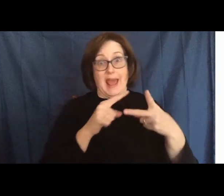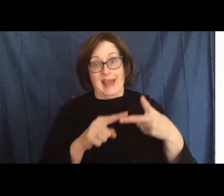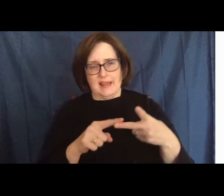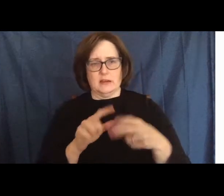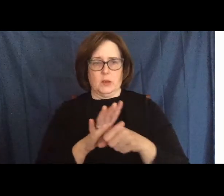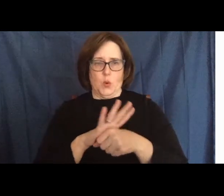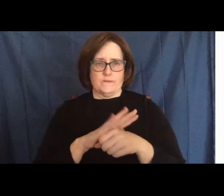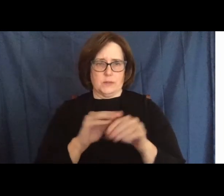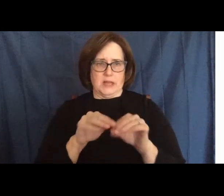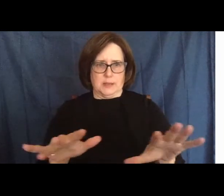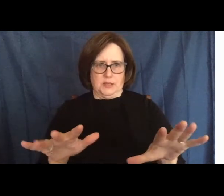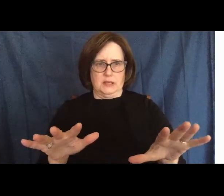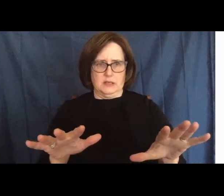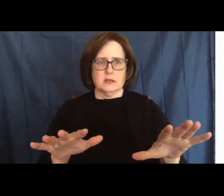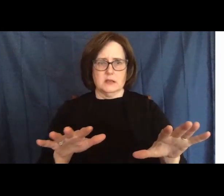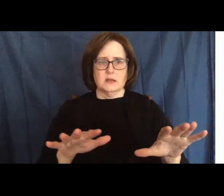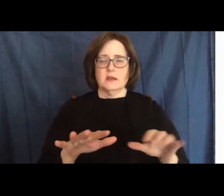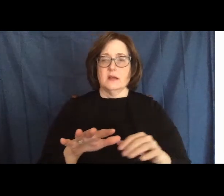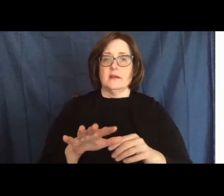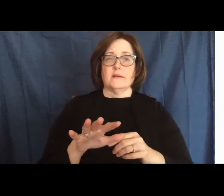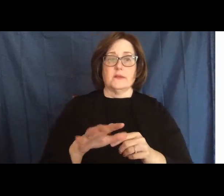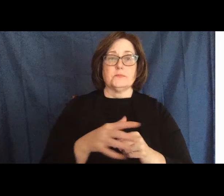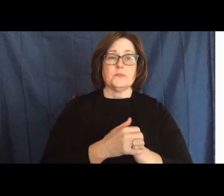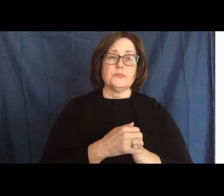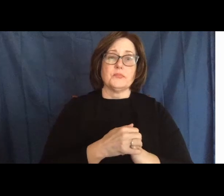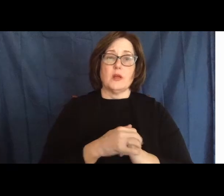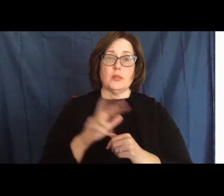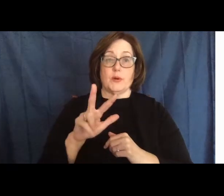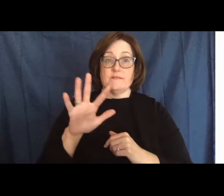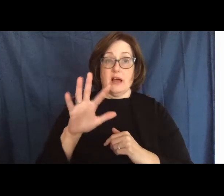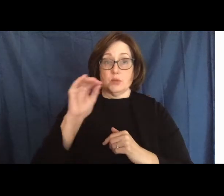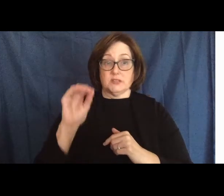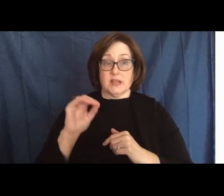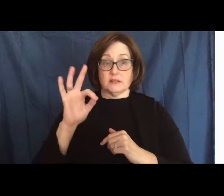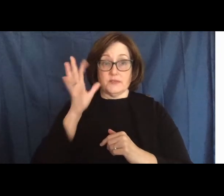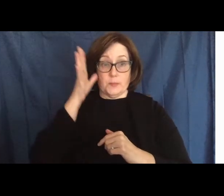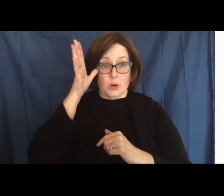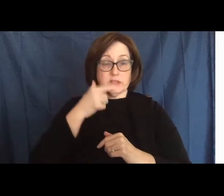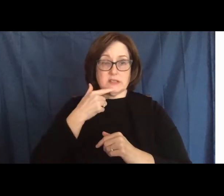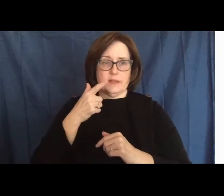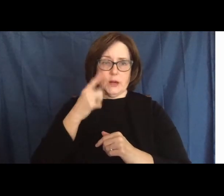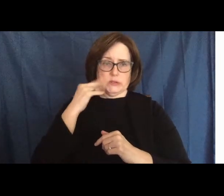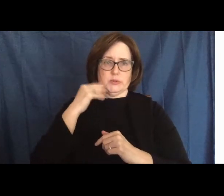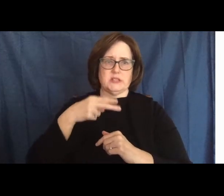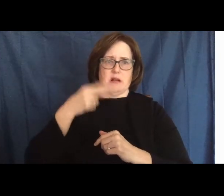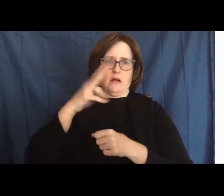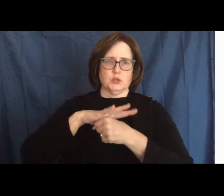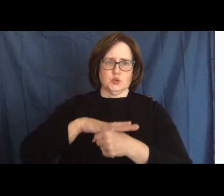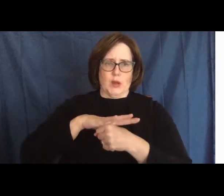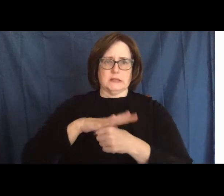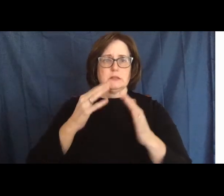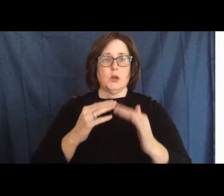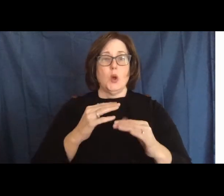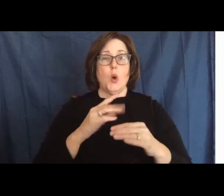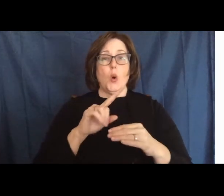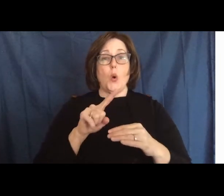these parents declare that they are experiencing high levels of stress. Only 5 in 10 children with disabilities have had any